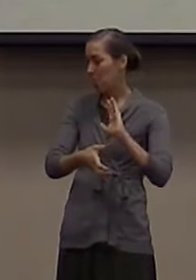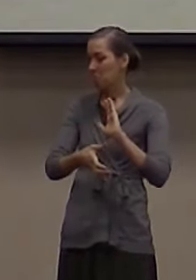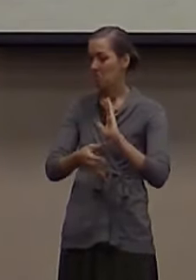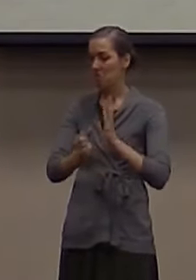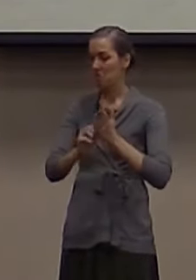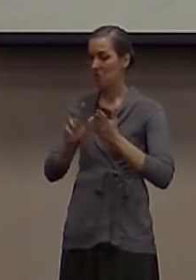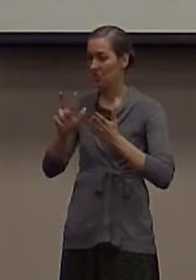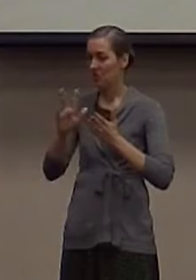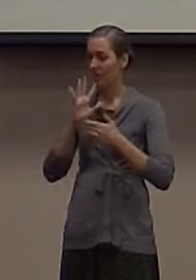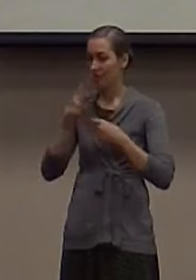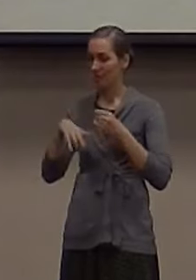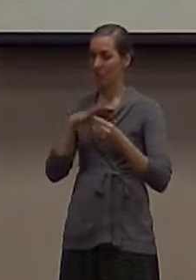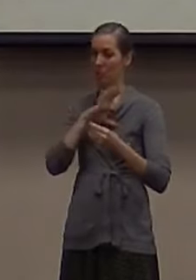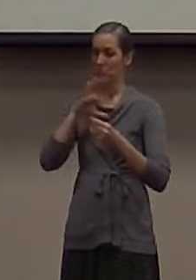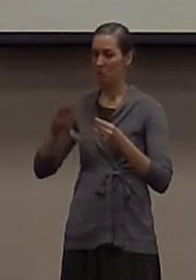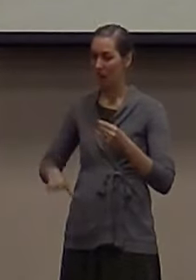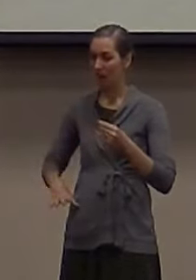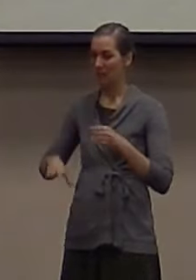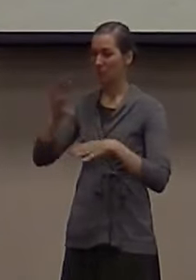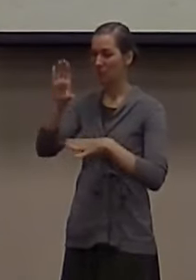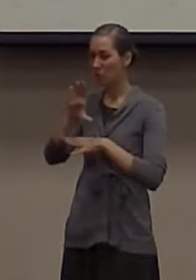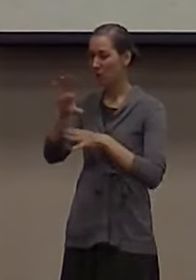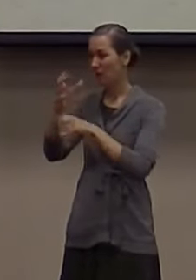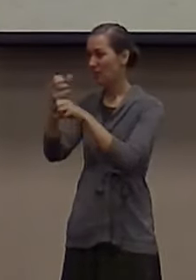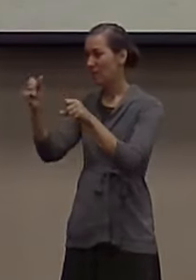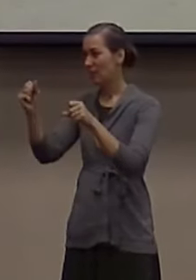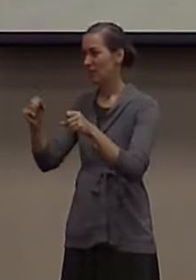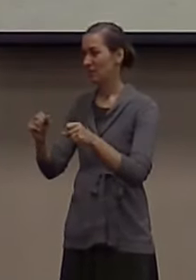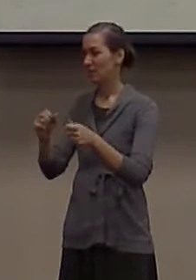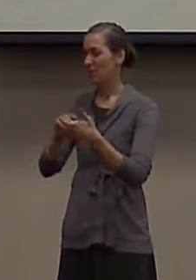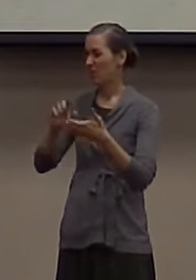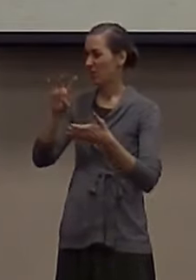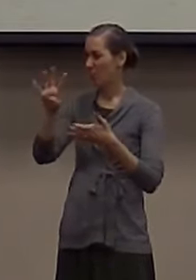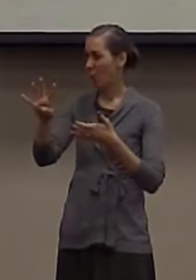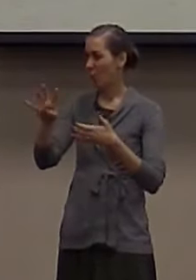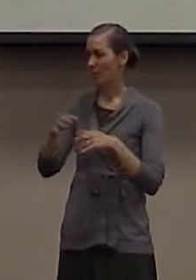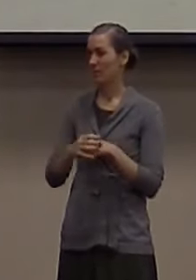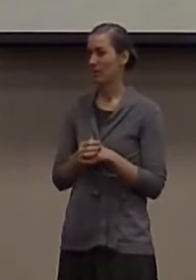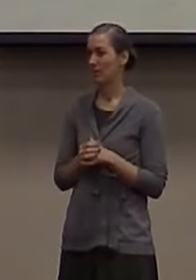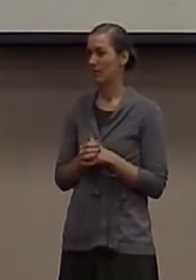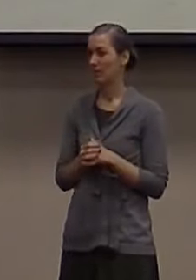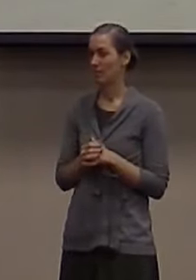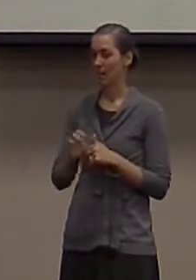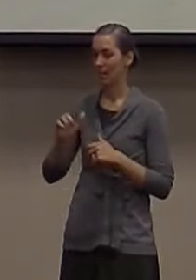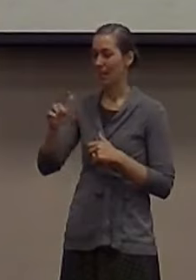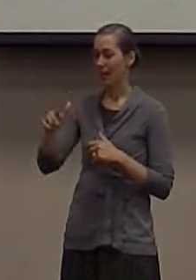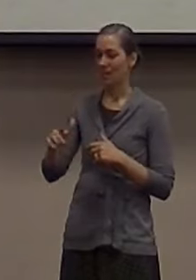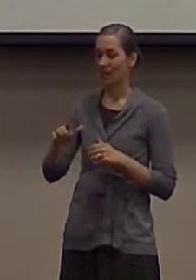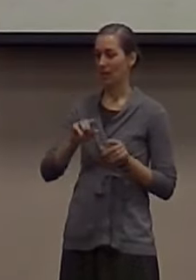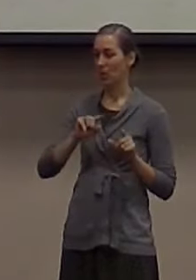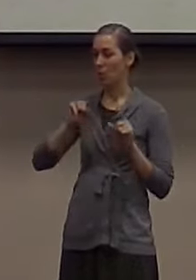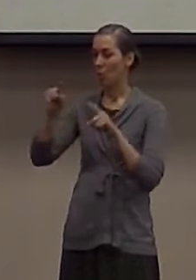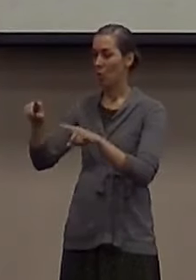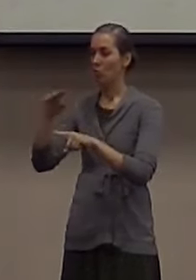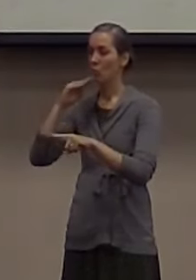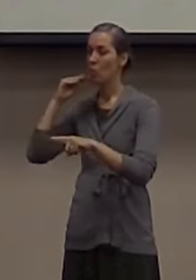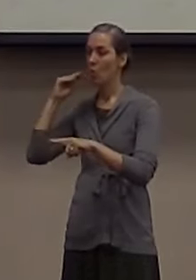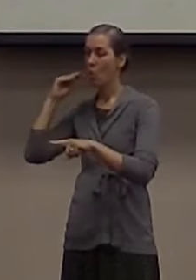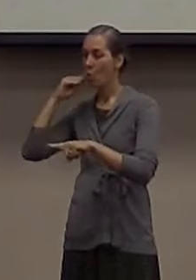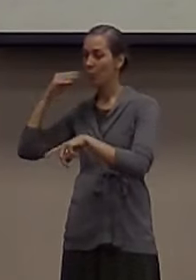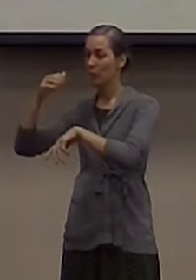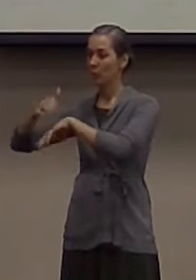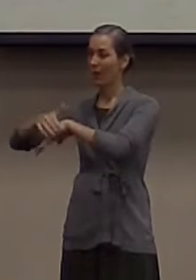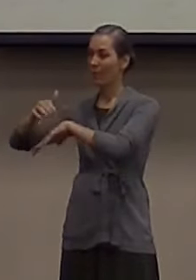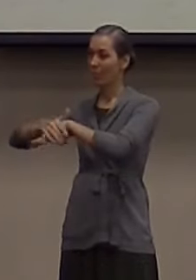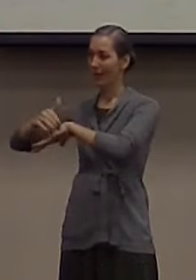bringing us salvation. And then verse 4, he kind of writes later when he returns from his mission back to Great Britain.